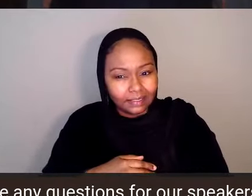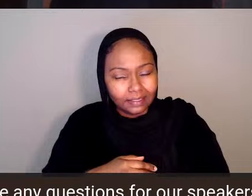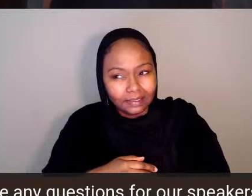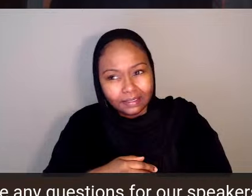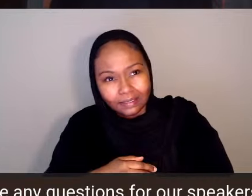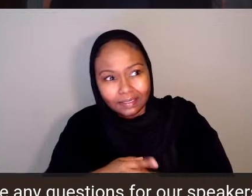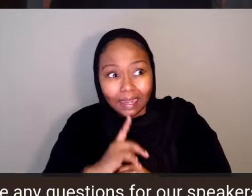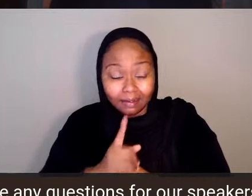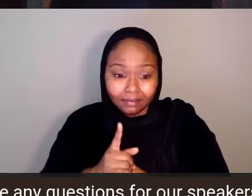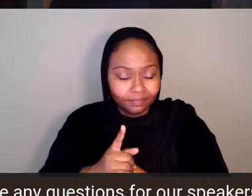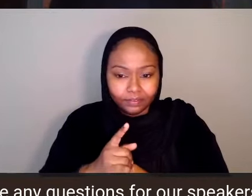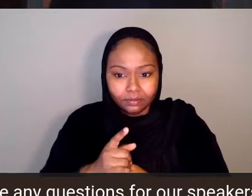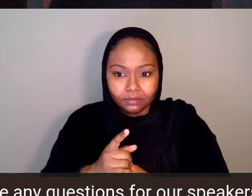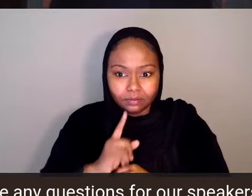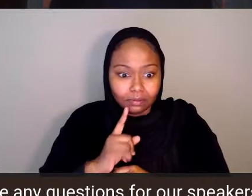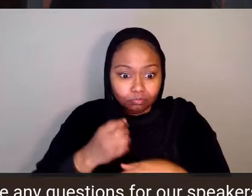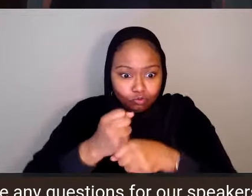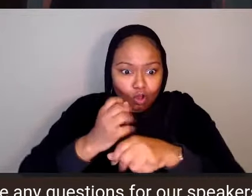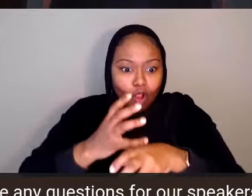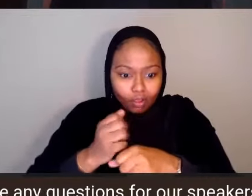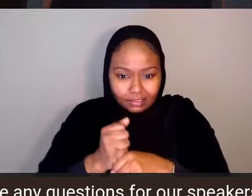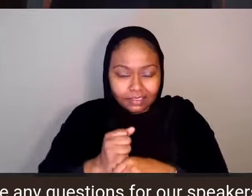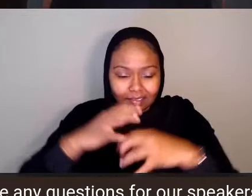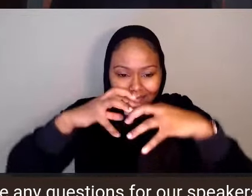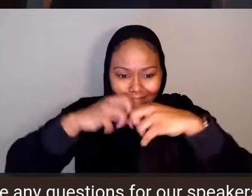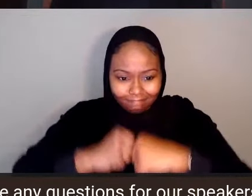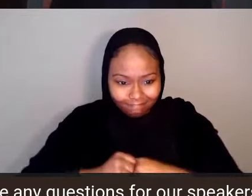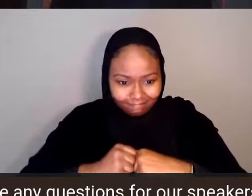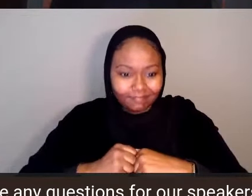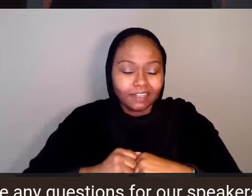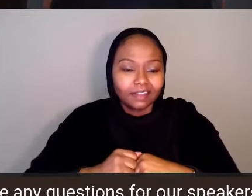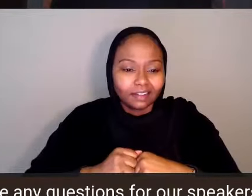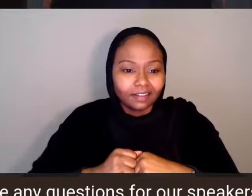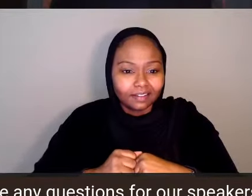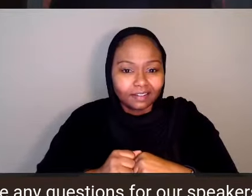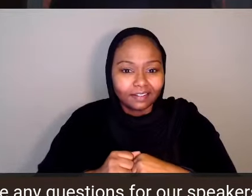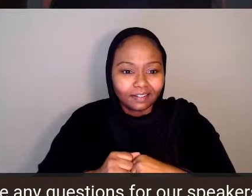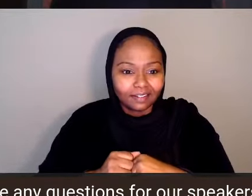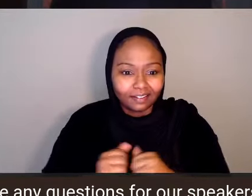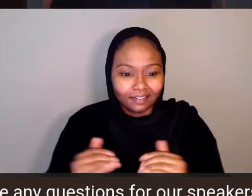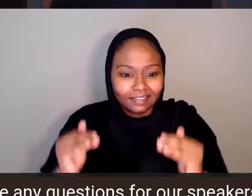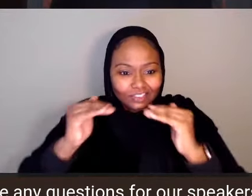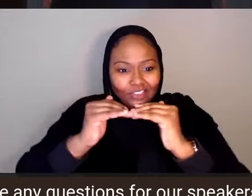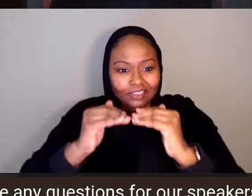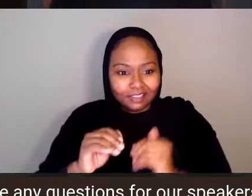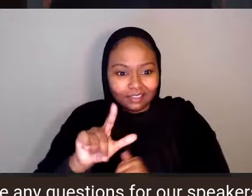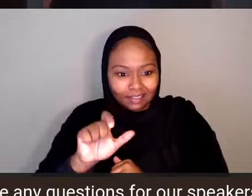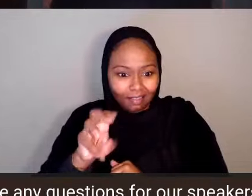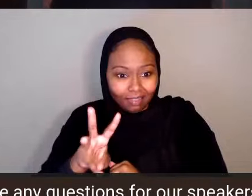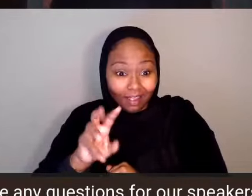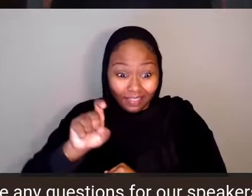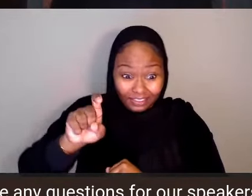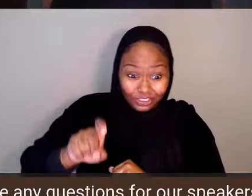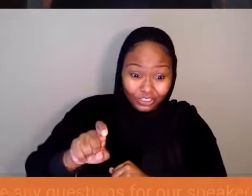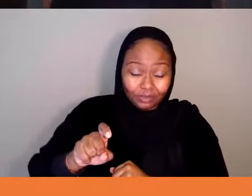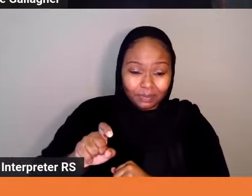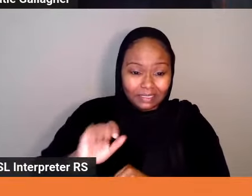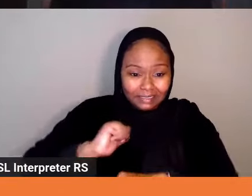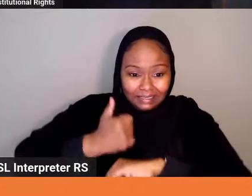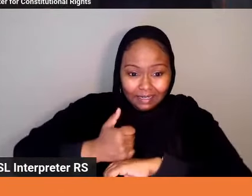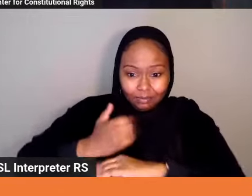of the international legal framework that is supposed to protect detainees, protect populations under